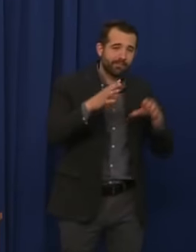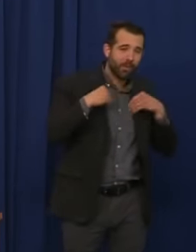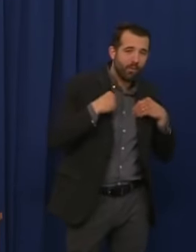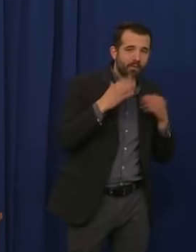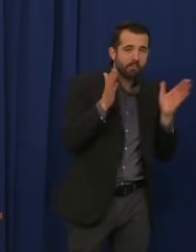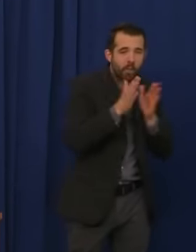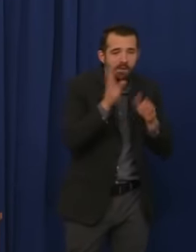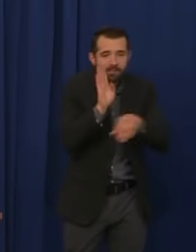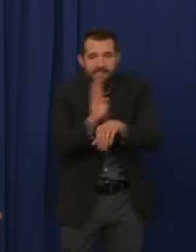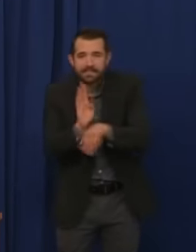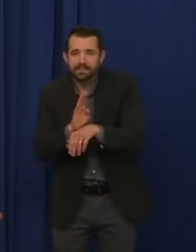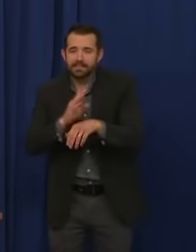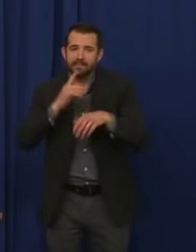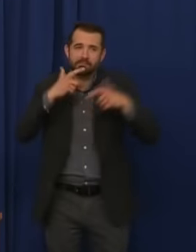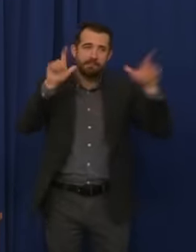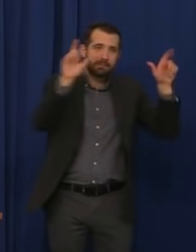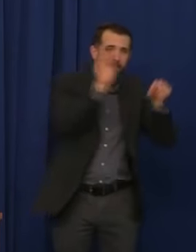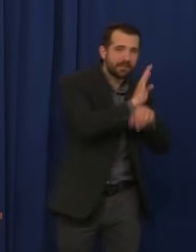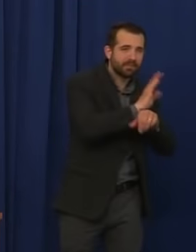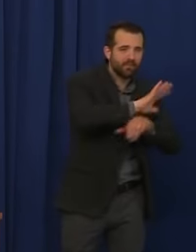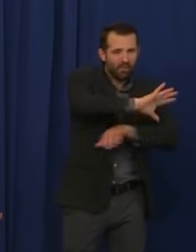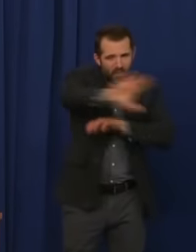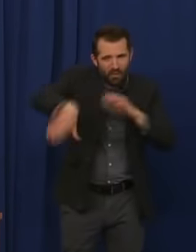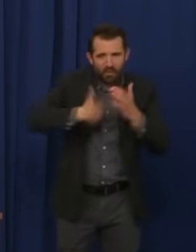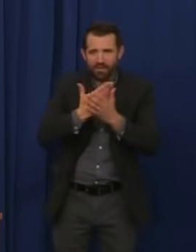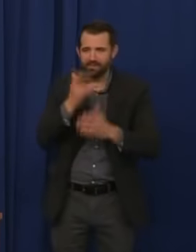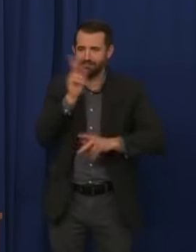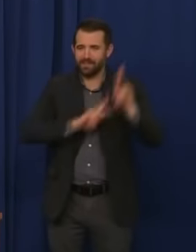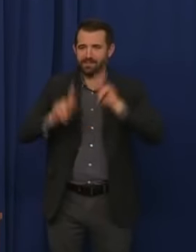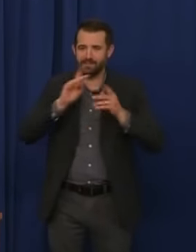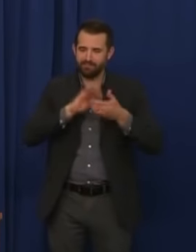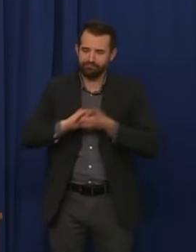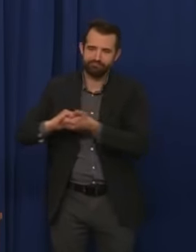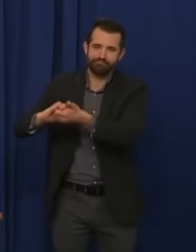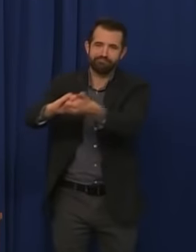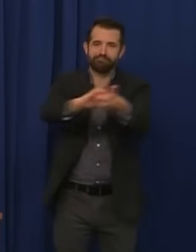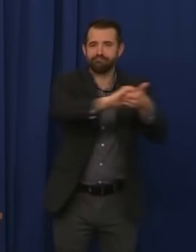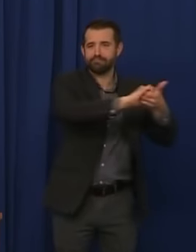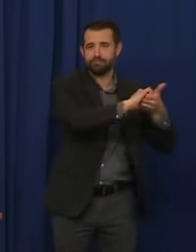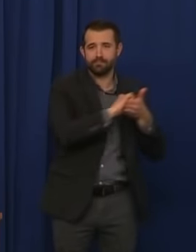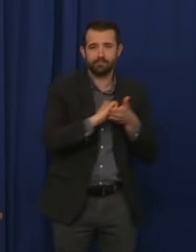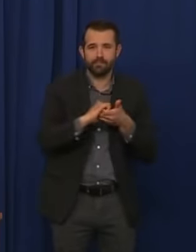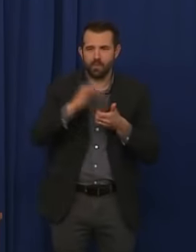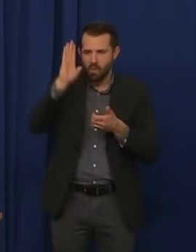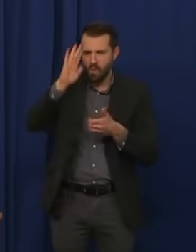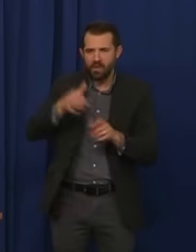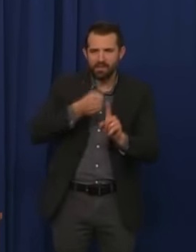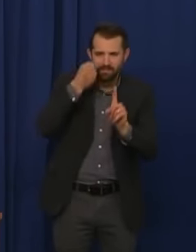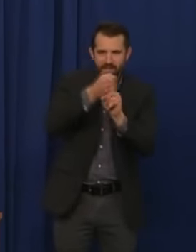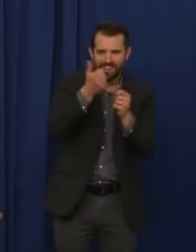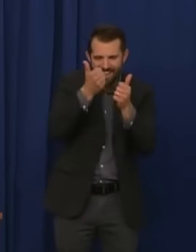small. And everything we do now together affects everybody else.